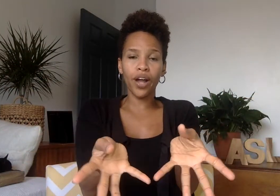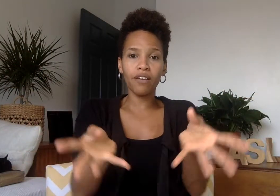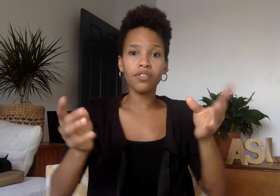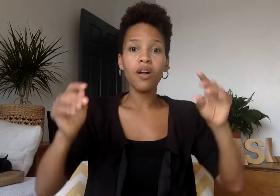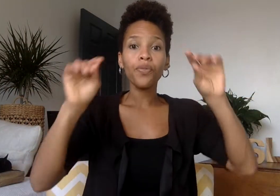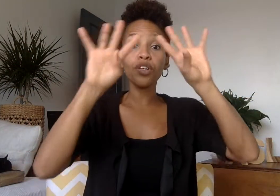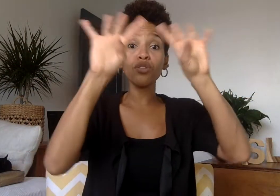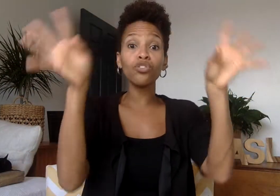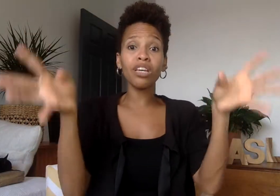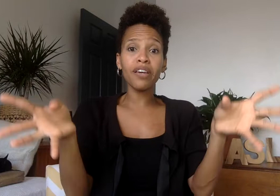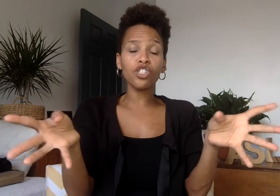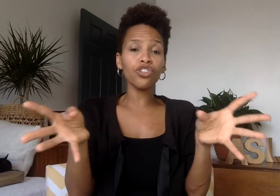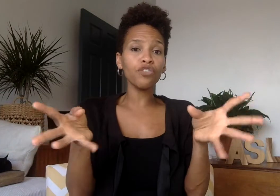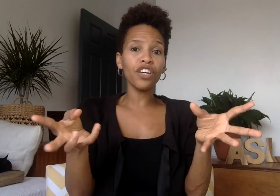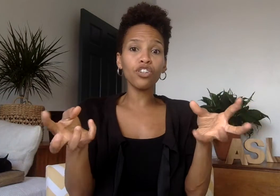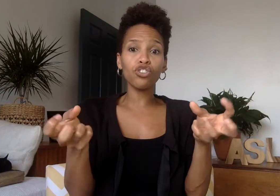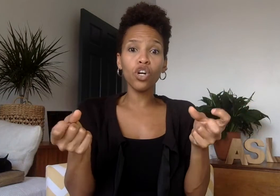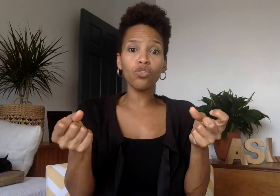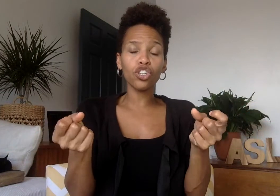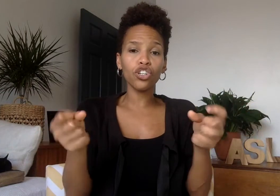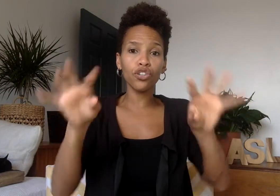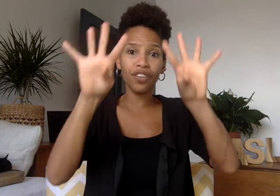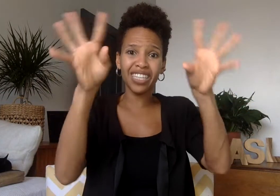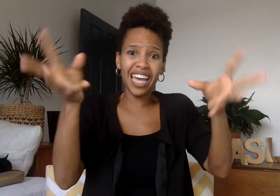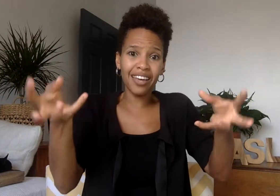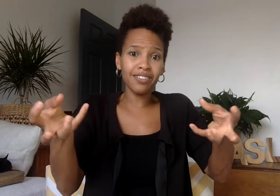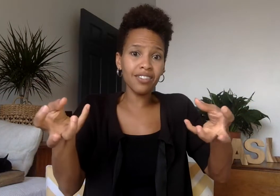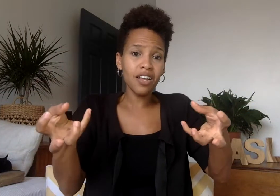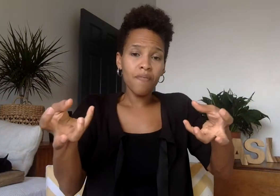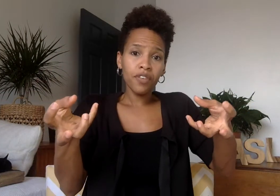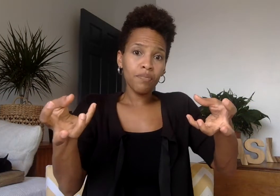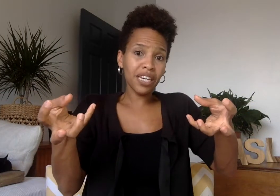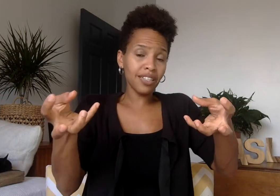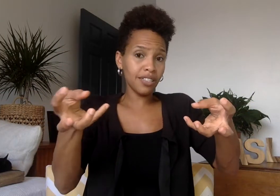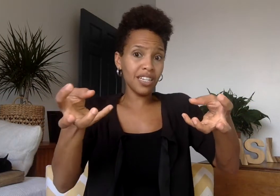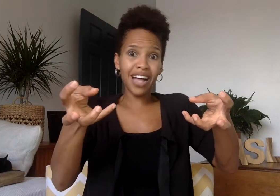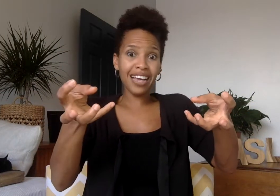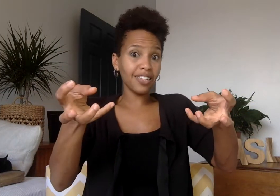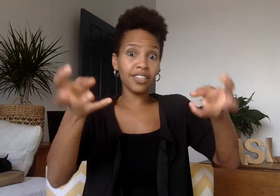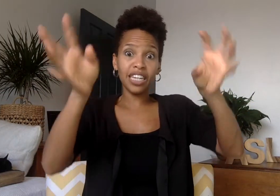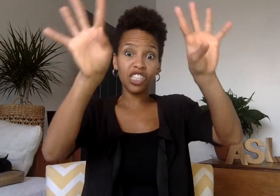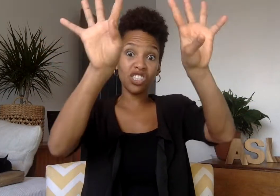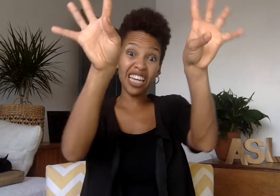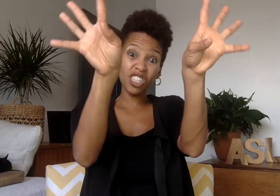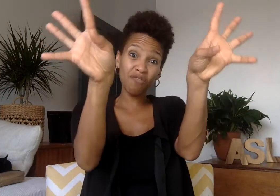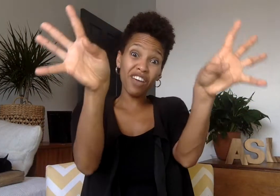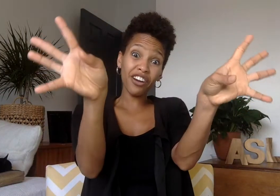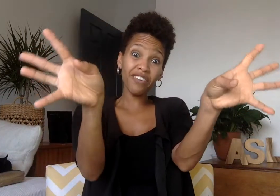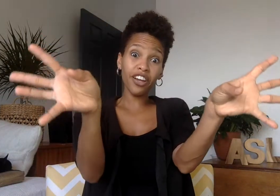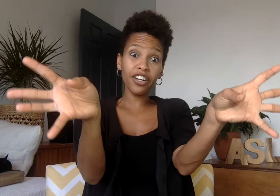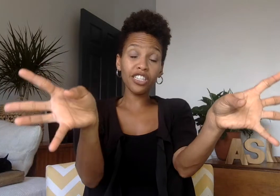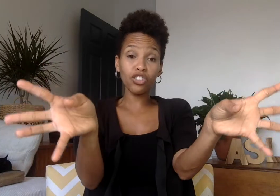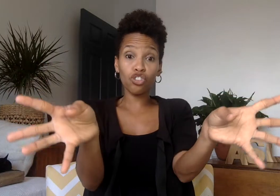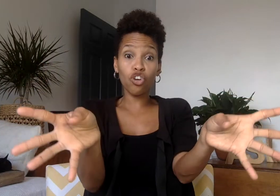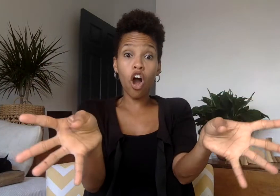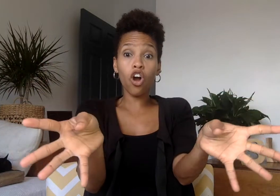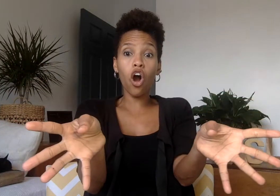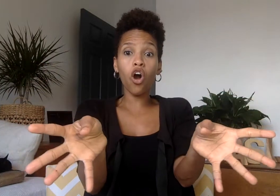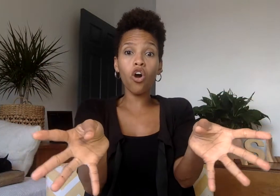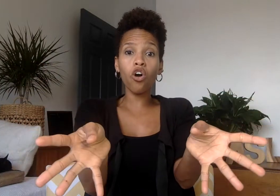around. When you do that, make sure your fingers don't curve at the end, because the glass it stays very, very strong all the